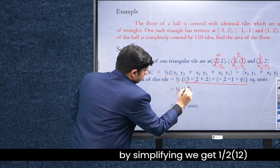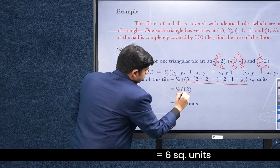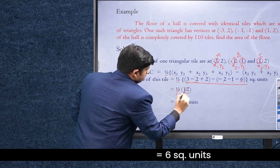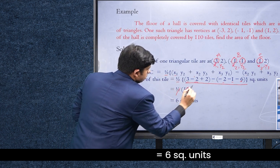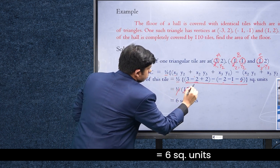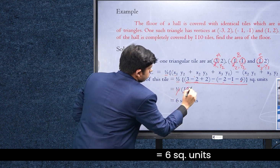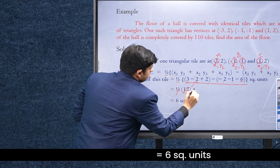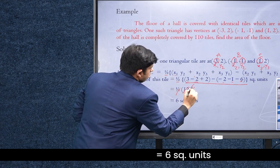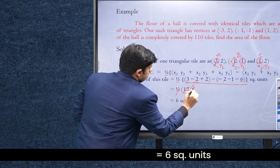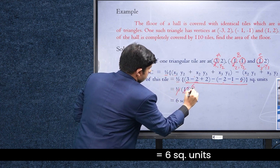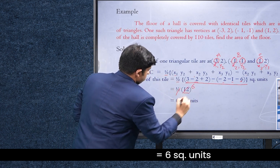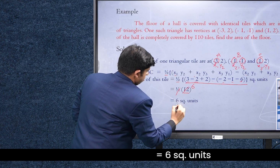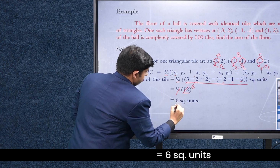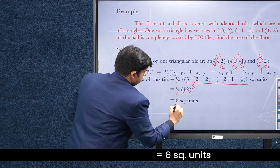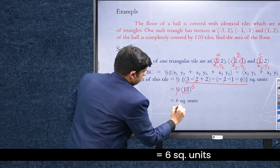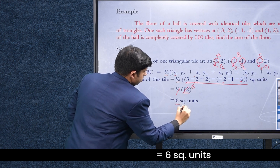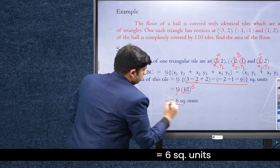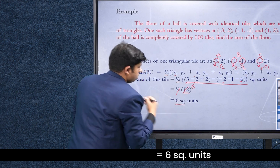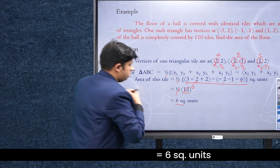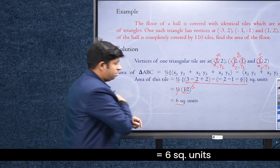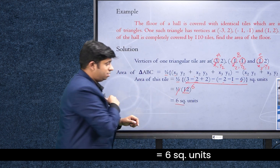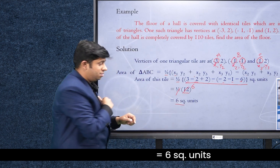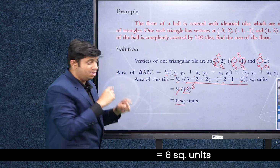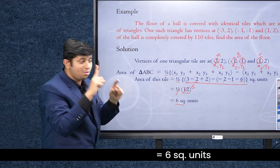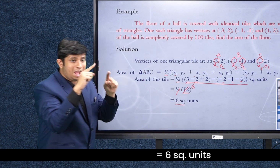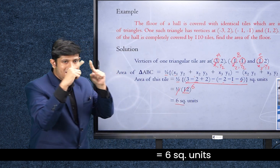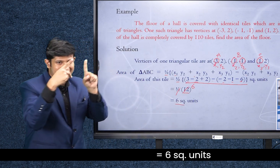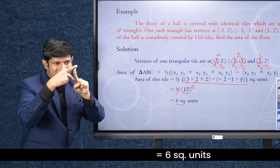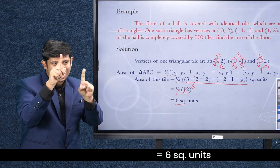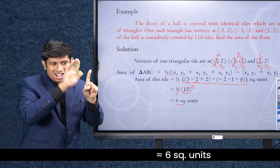That is equal to 6 square units.